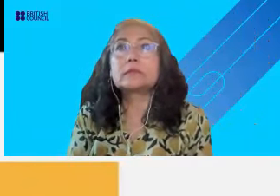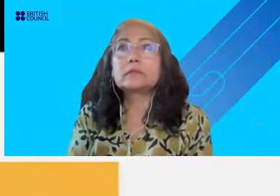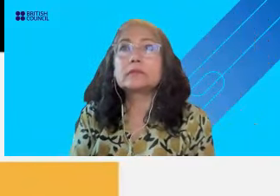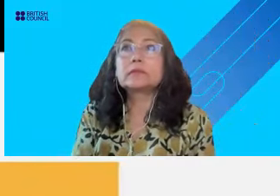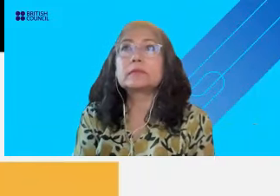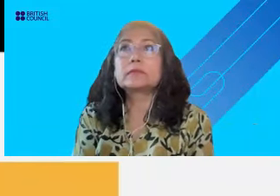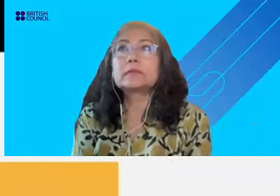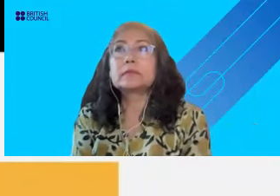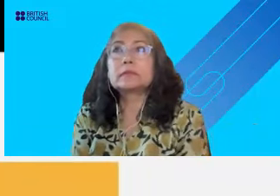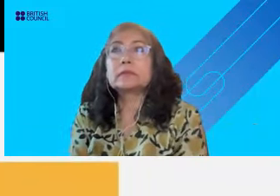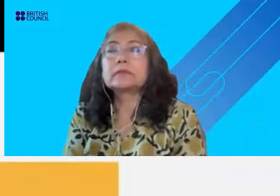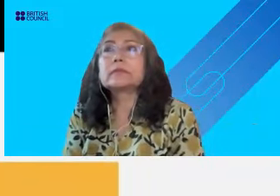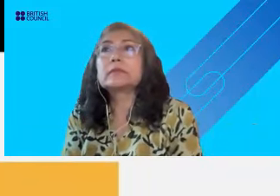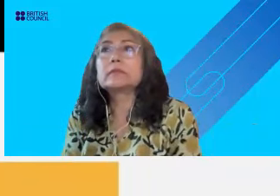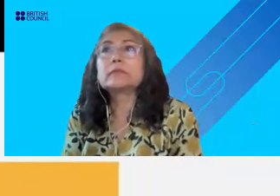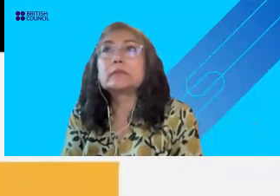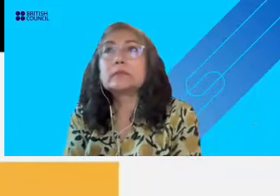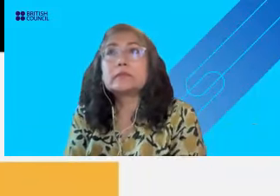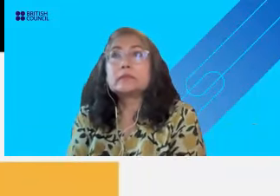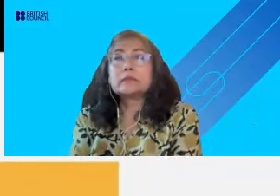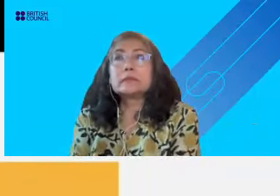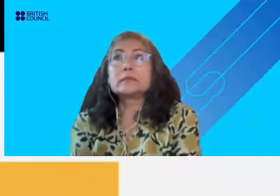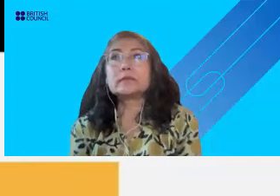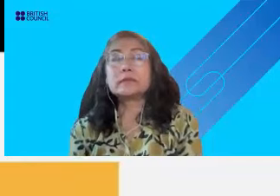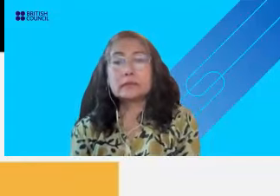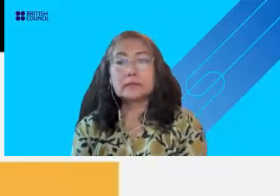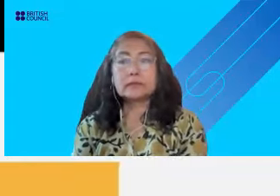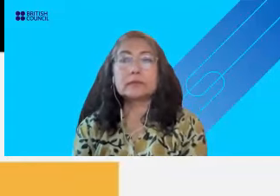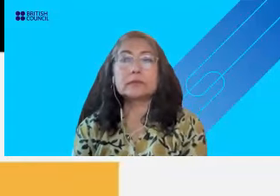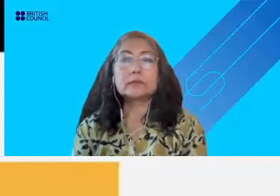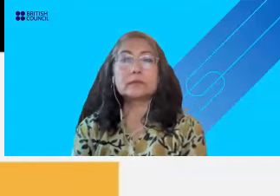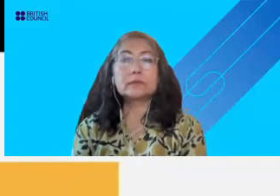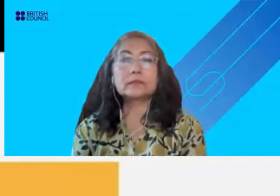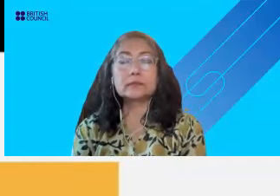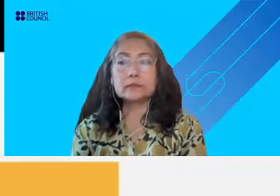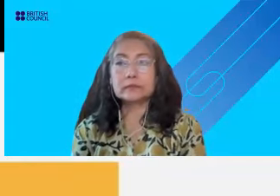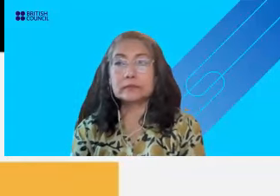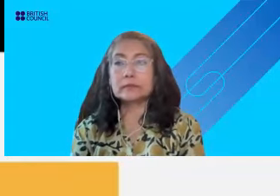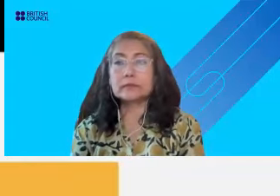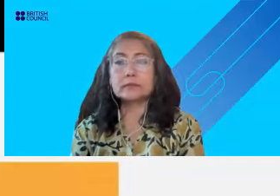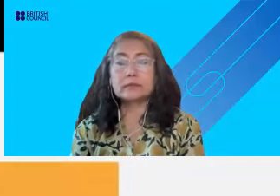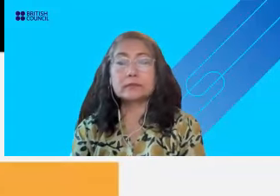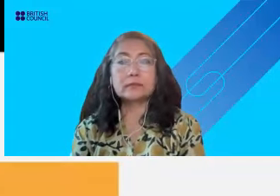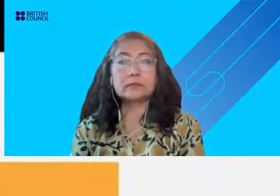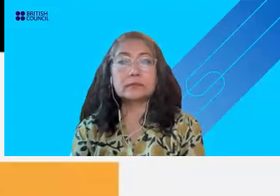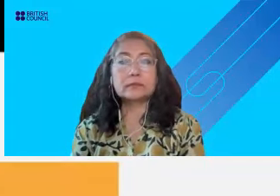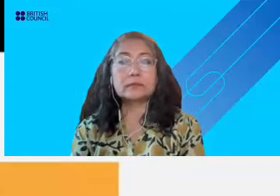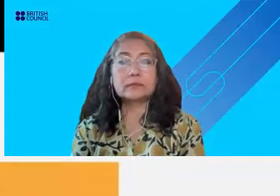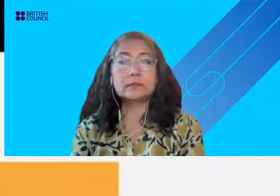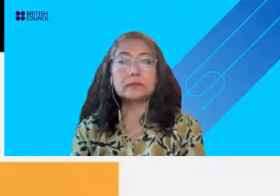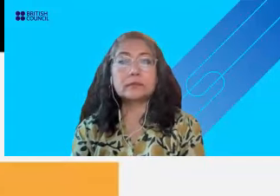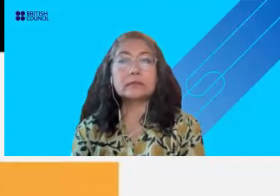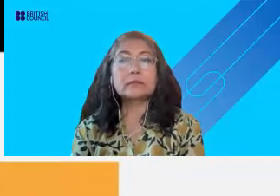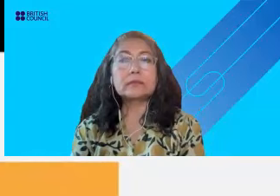waves at 2 degrees centigrade. That's twice the number compared to at a 1.5 degrees centigrade rise. Whether it's